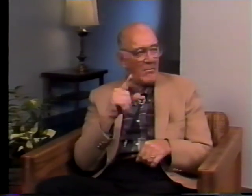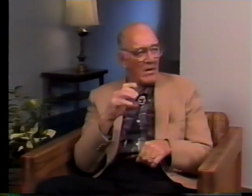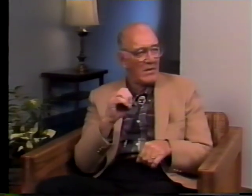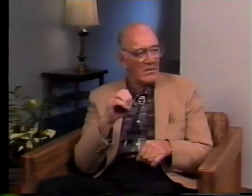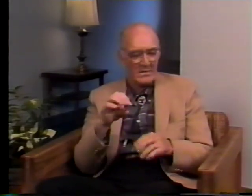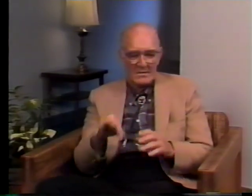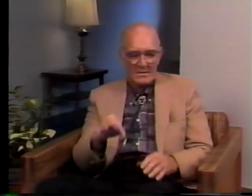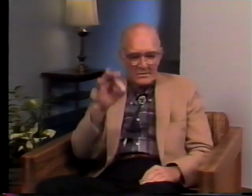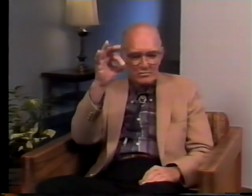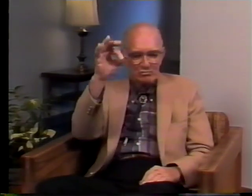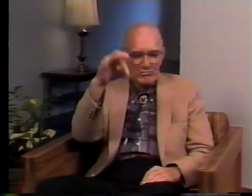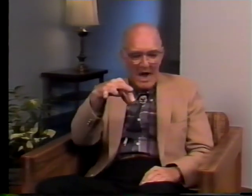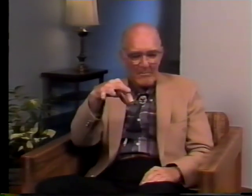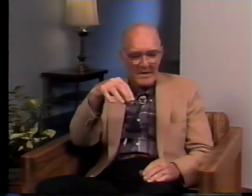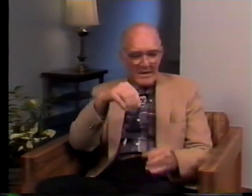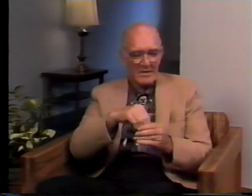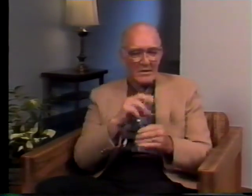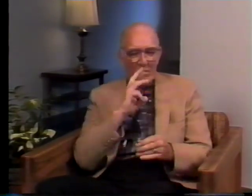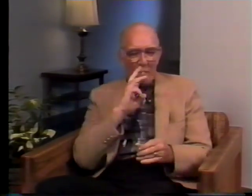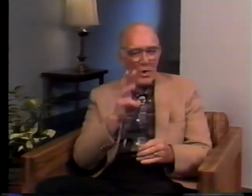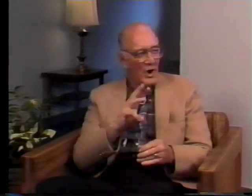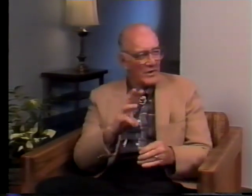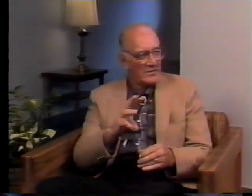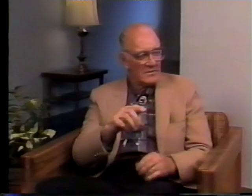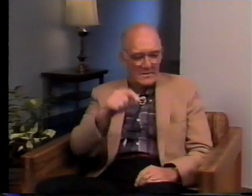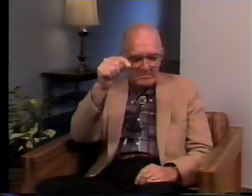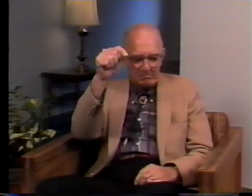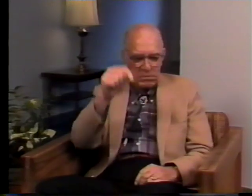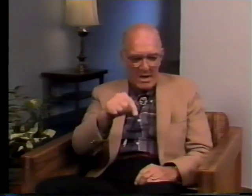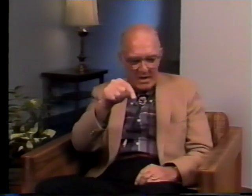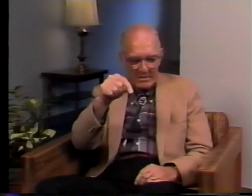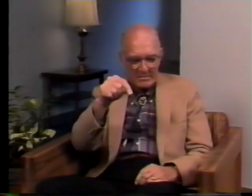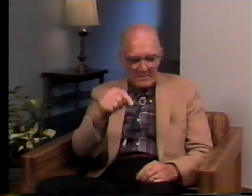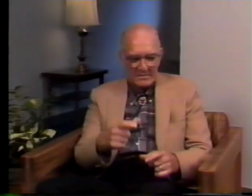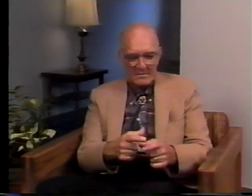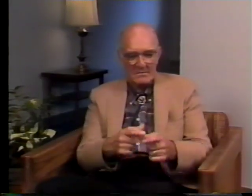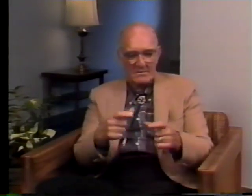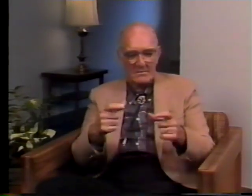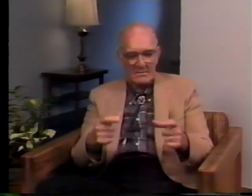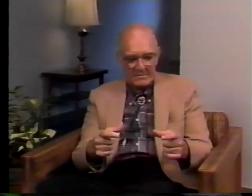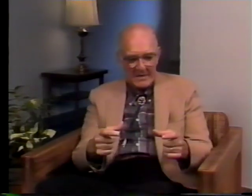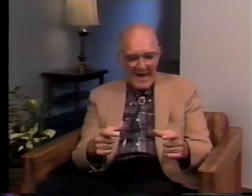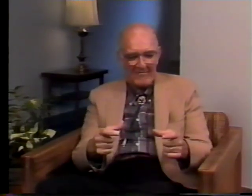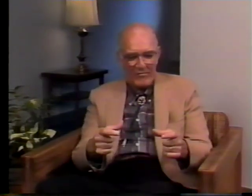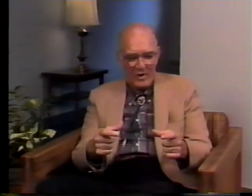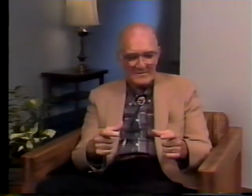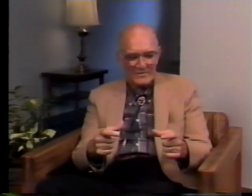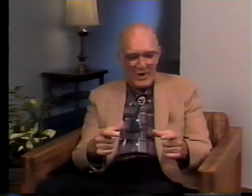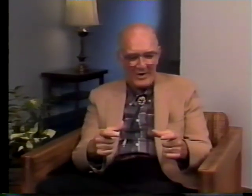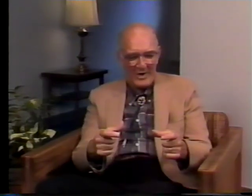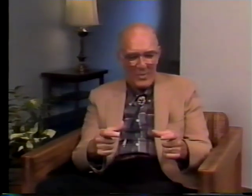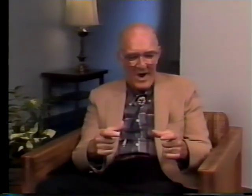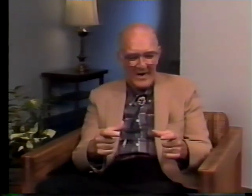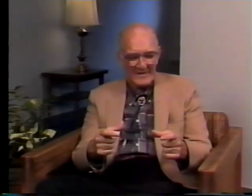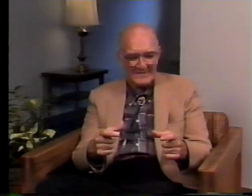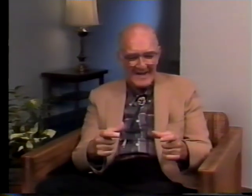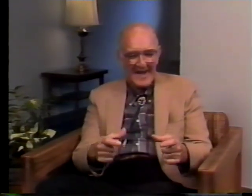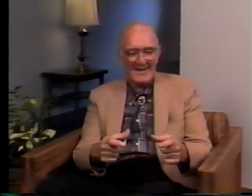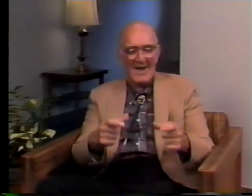pebble, dropping it in the wood, punk. You have first circle widens, and then